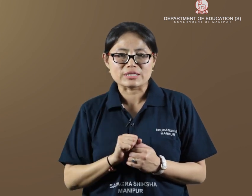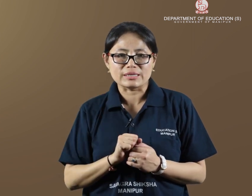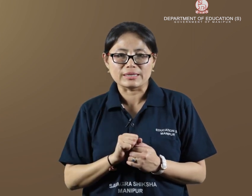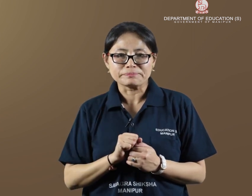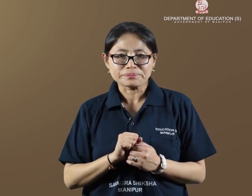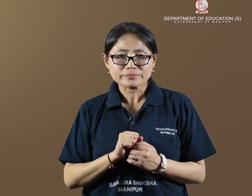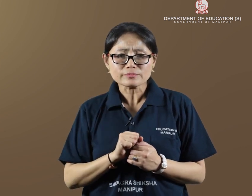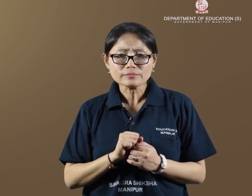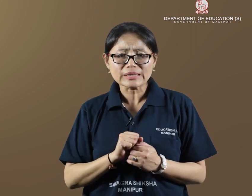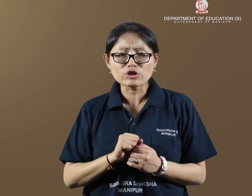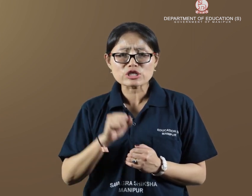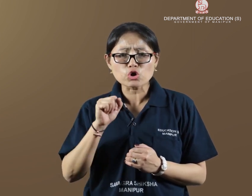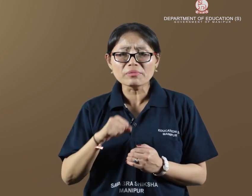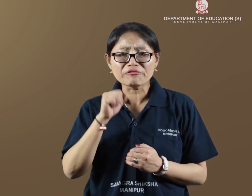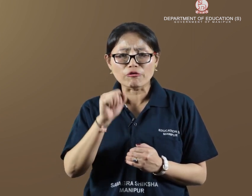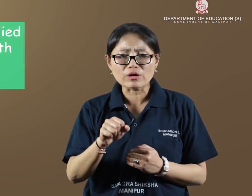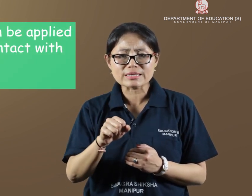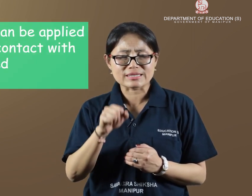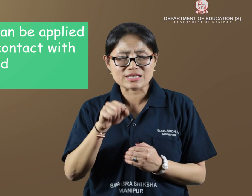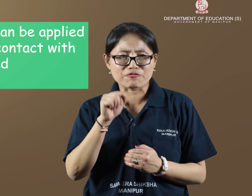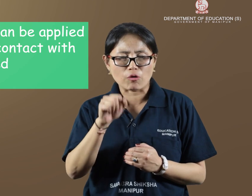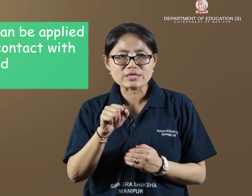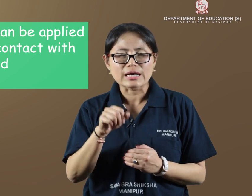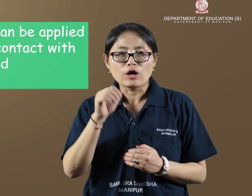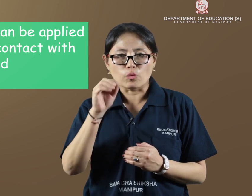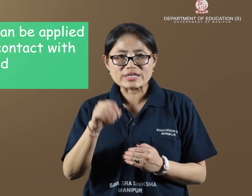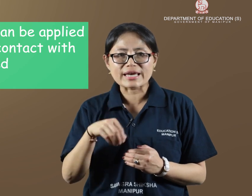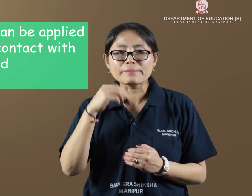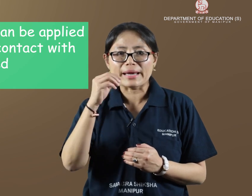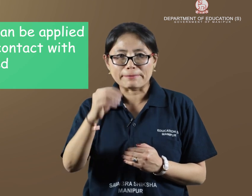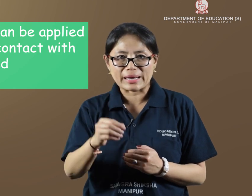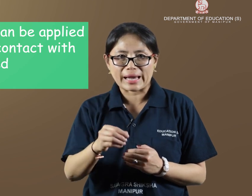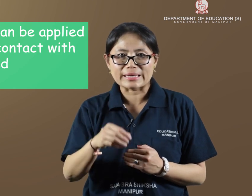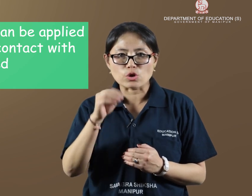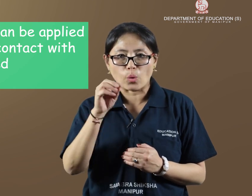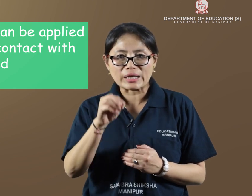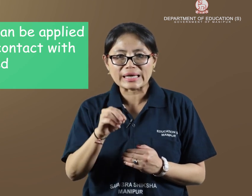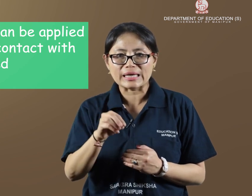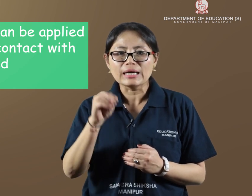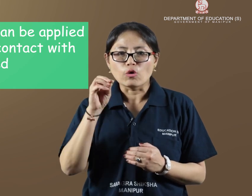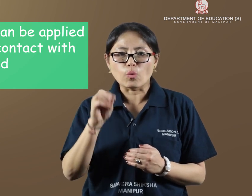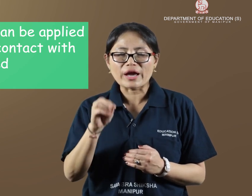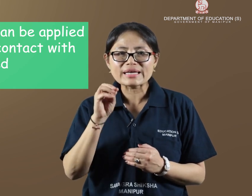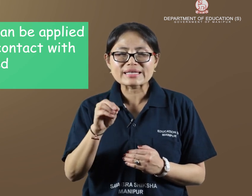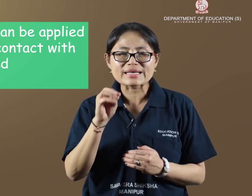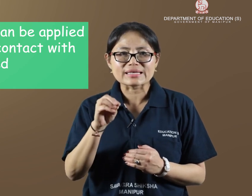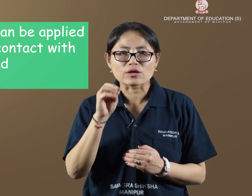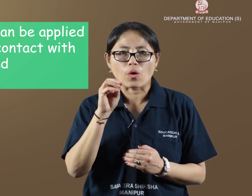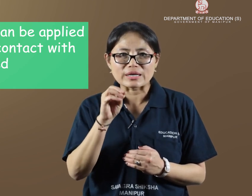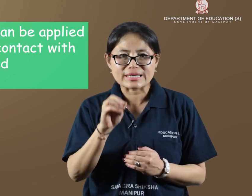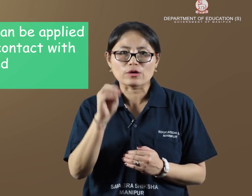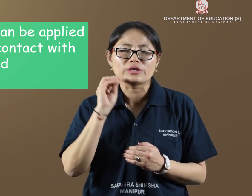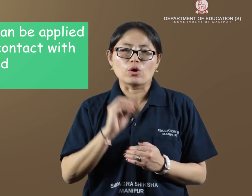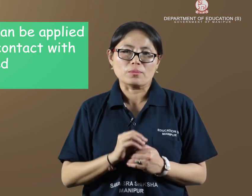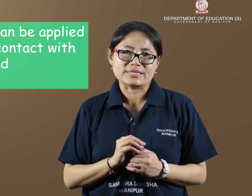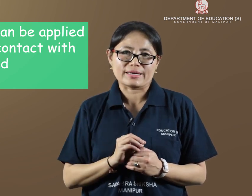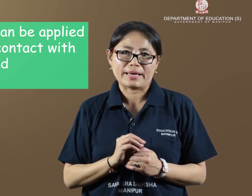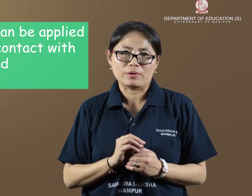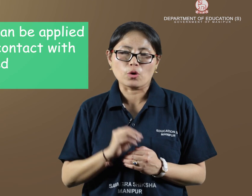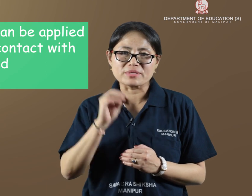sinida aduna sigumba force such force which can be applied only when it is in contact with the object hai object